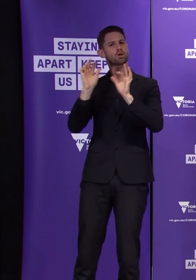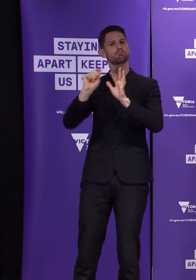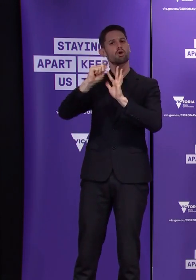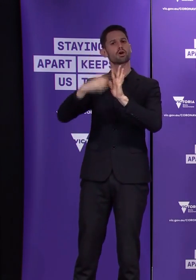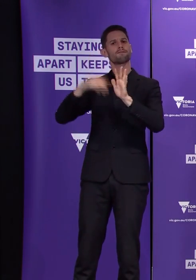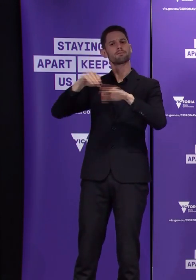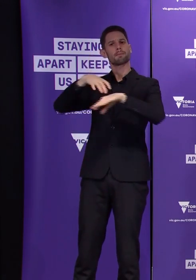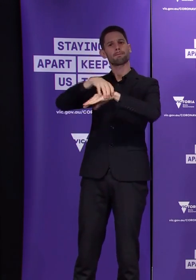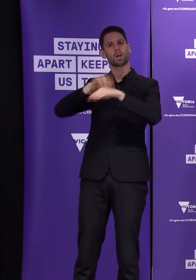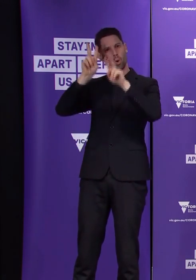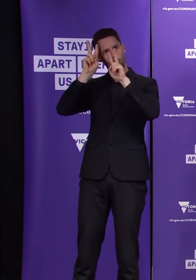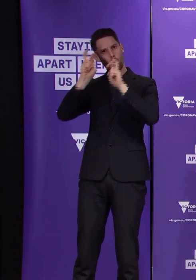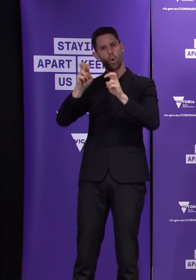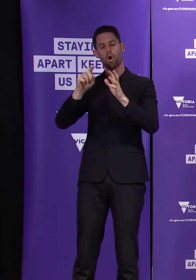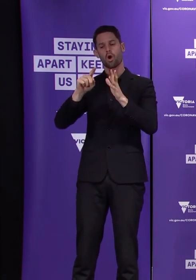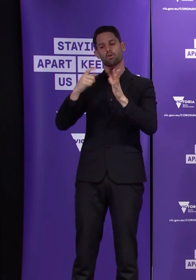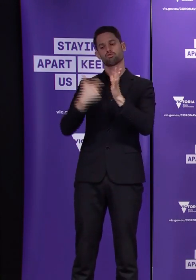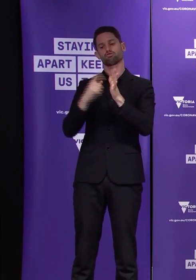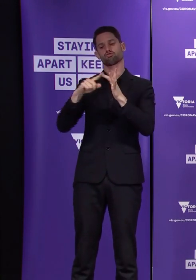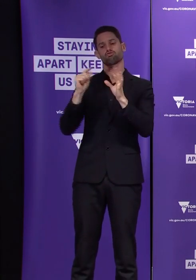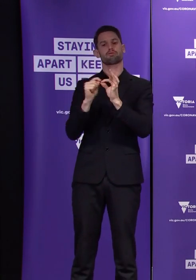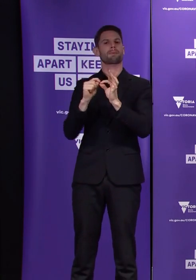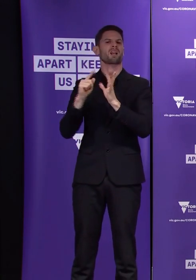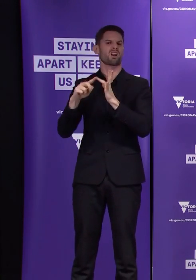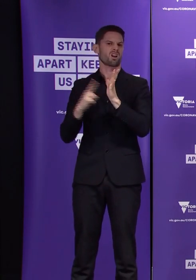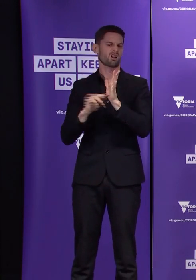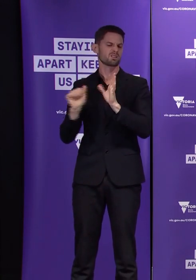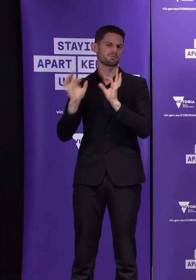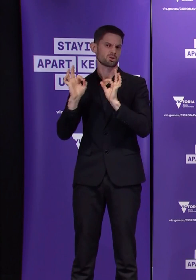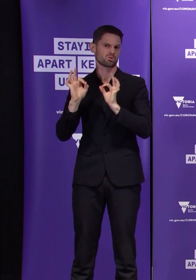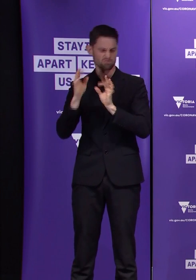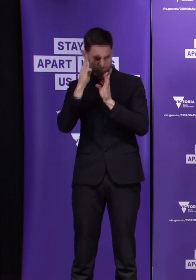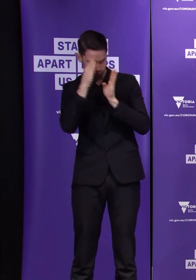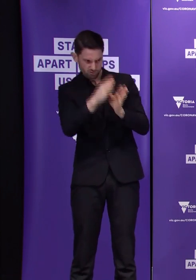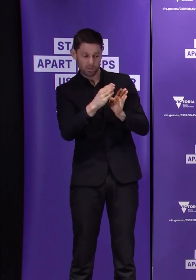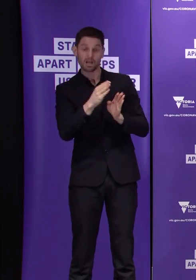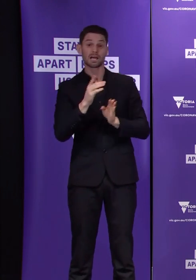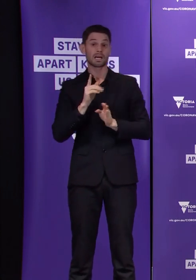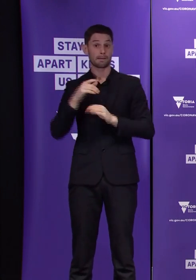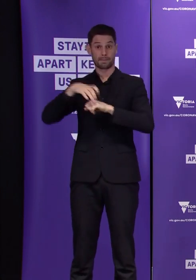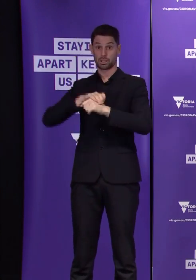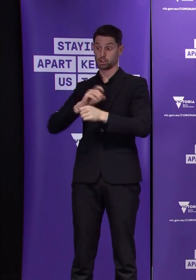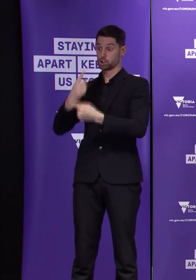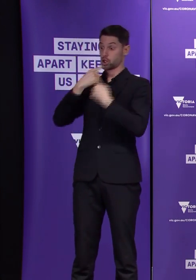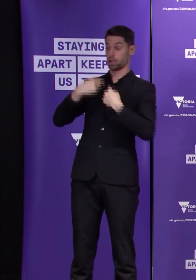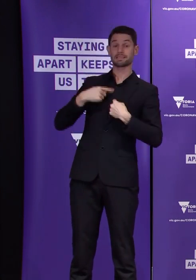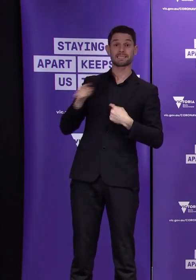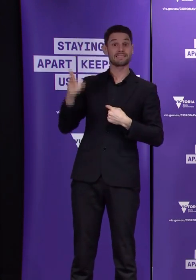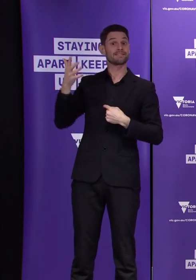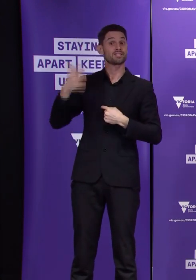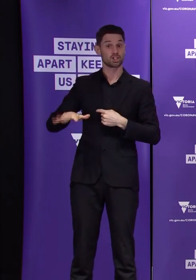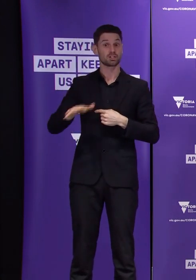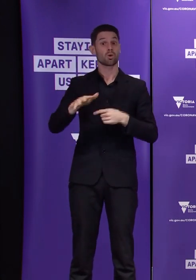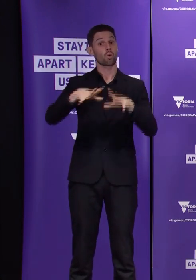some context. So we know that the most up-to-date figures that we've got, that police have conducted